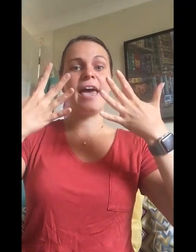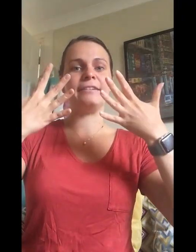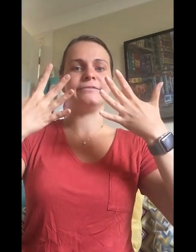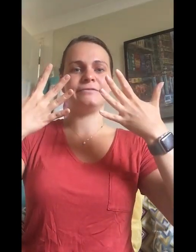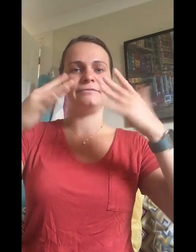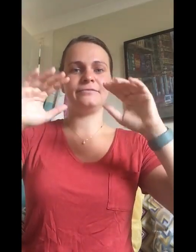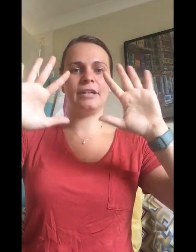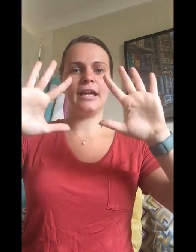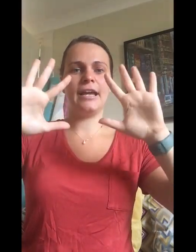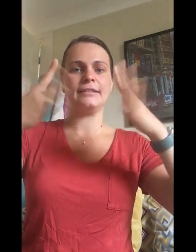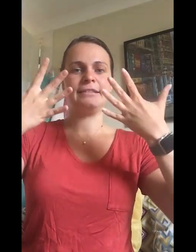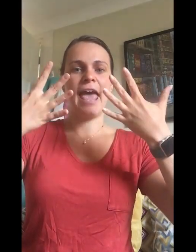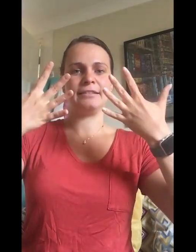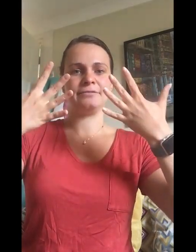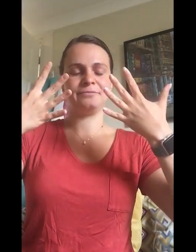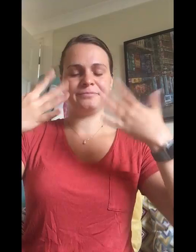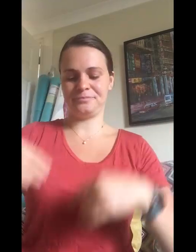10, 10.